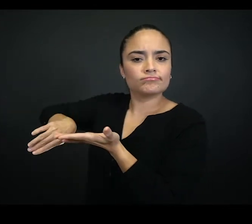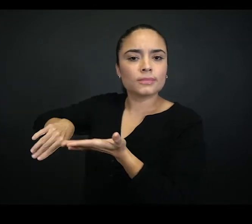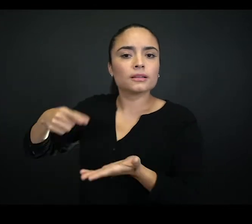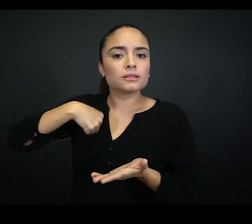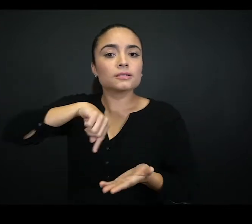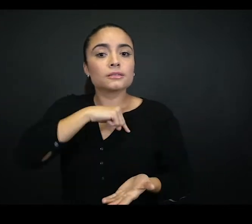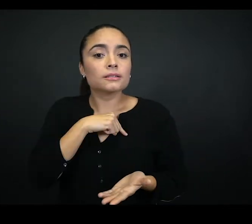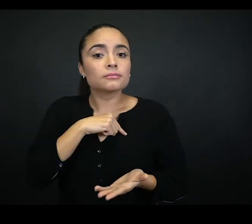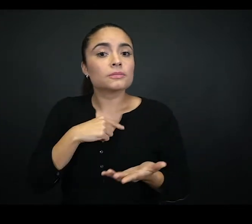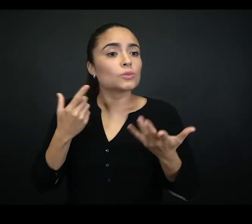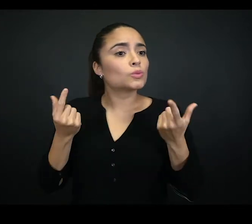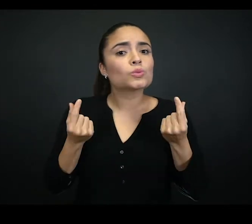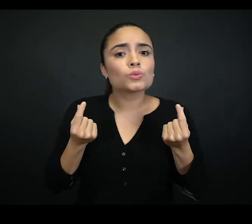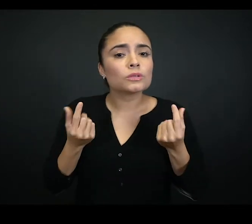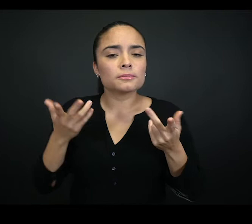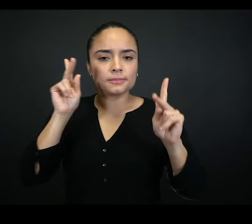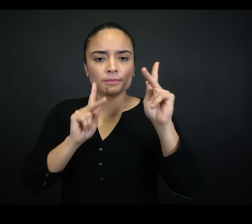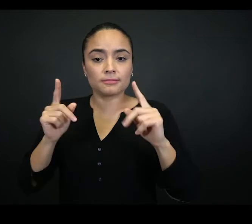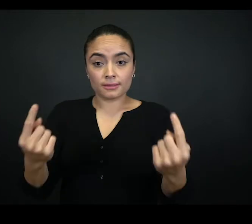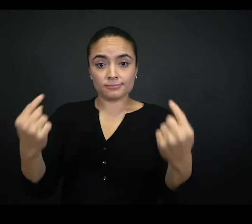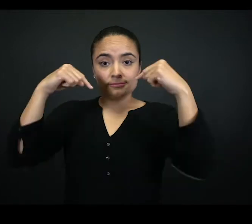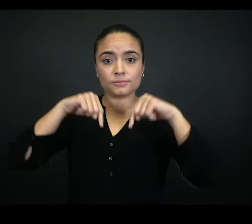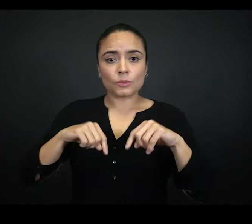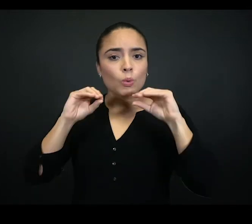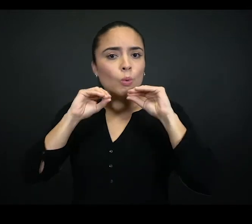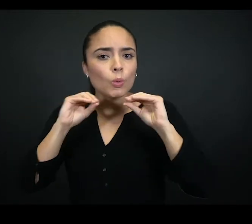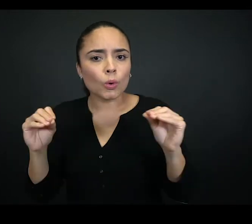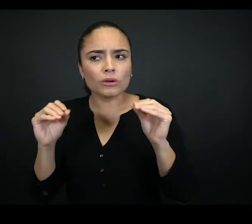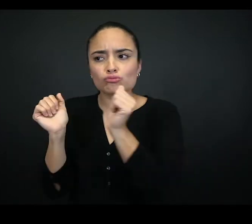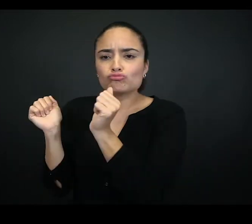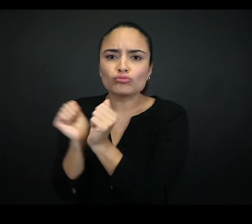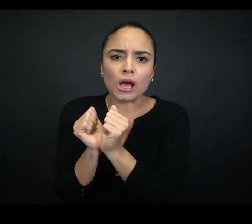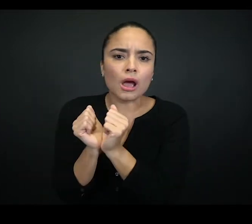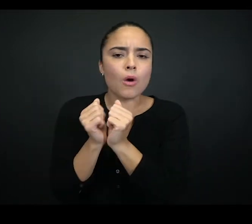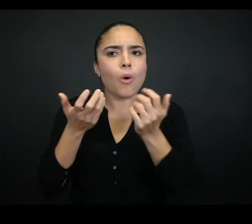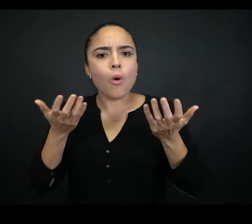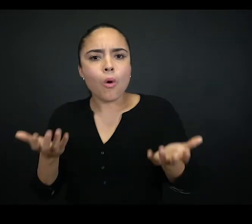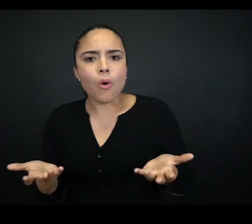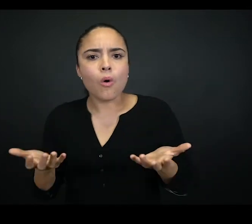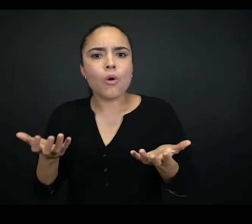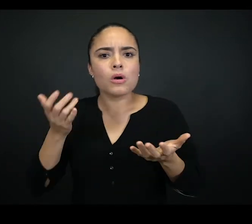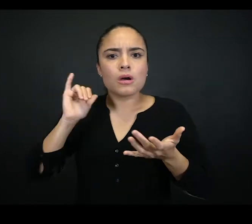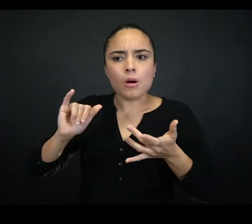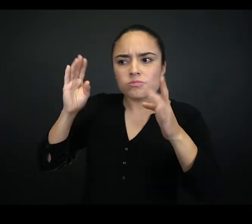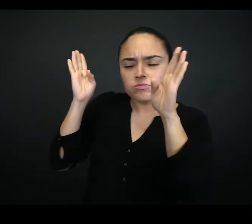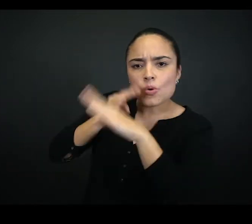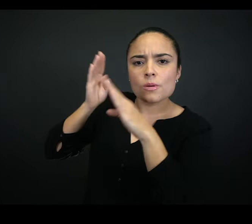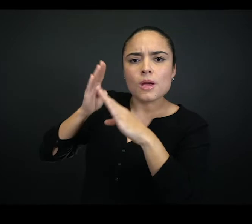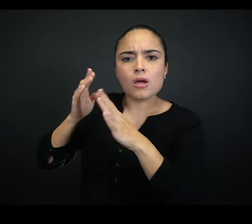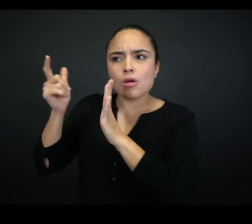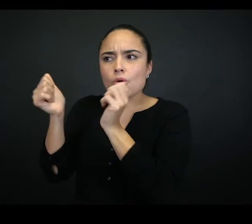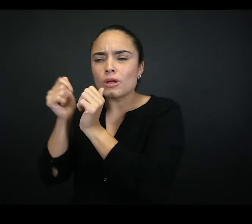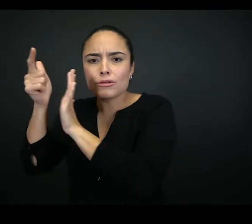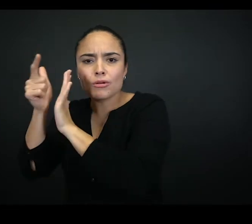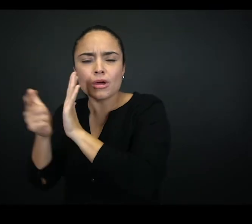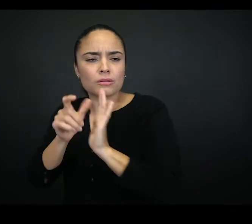fear of arrest or prosecution for not just the people who are using here, but for our staff who may be in control of